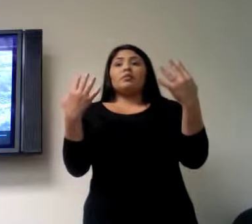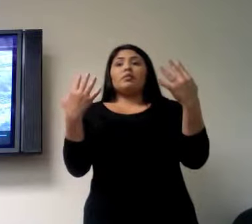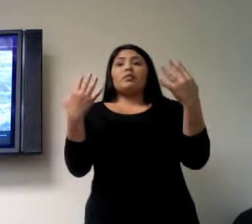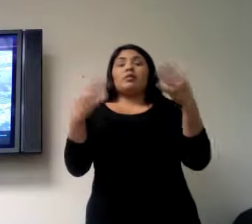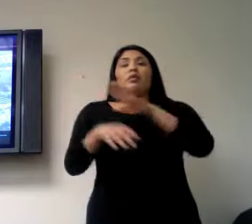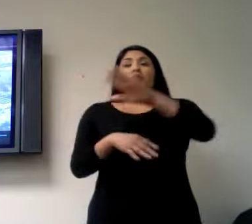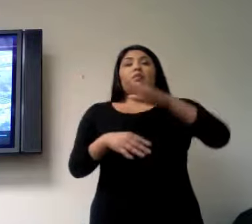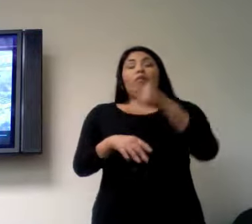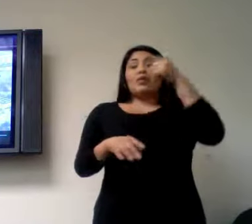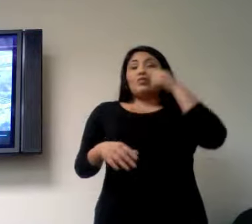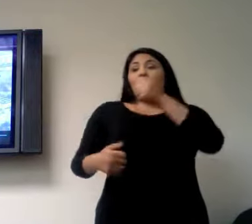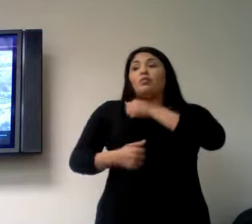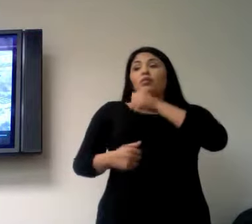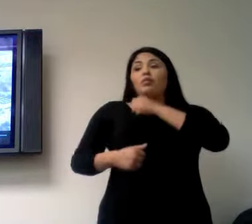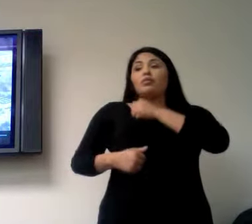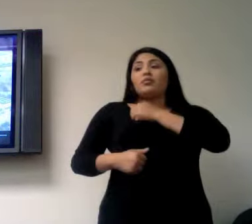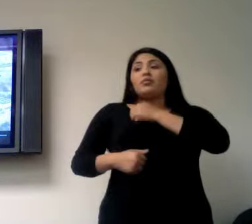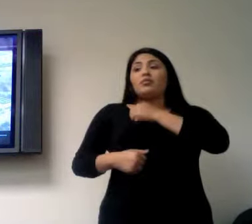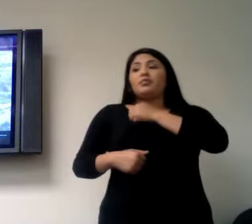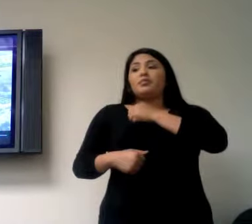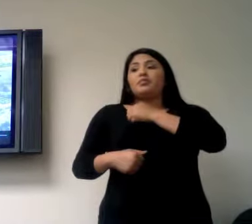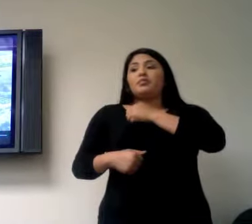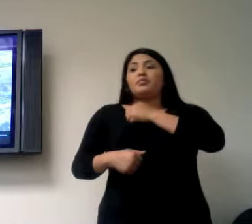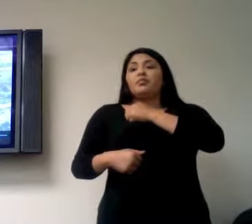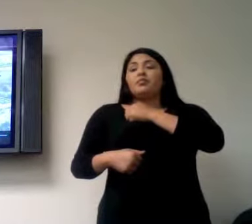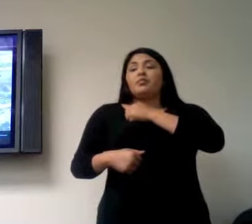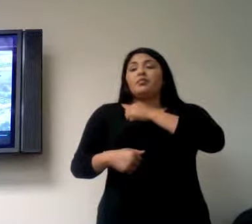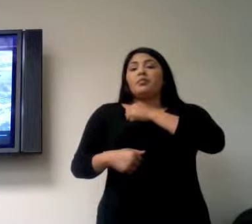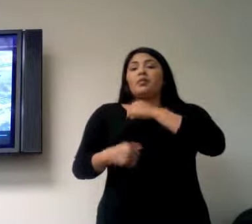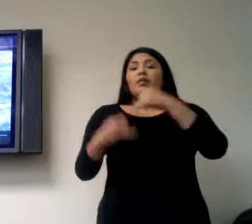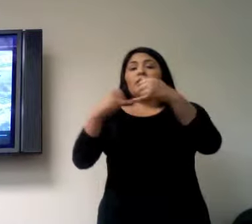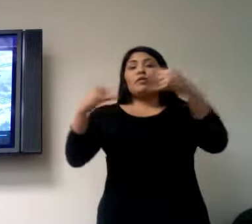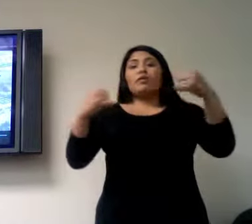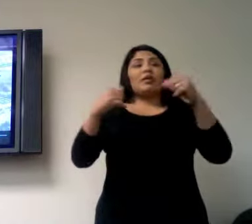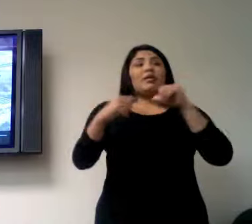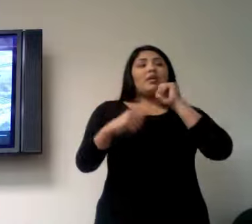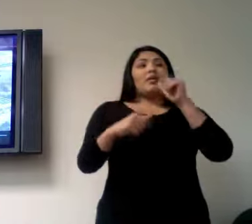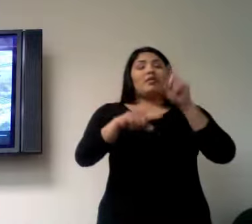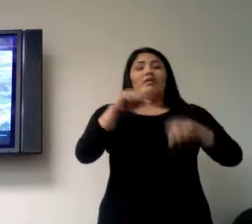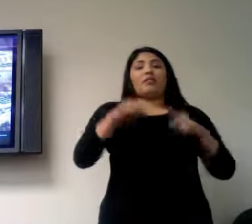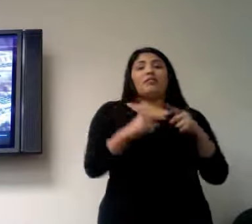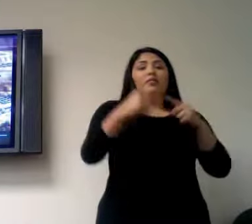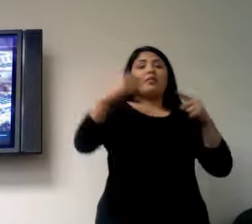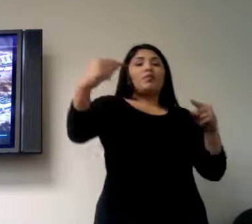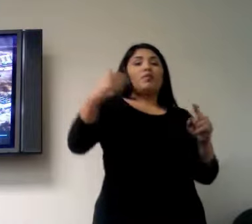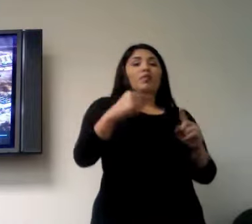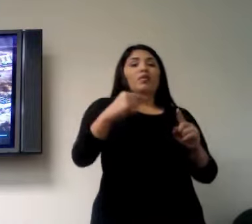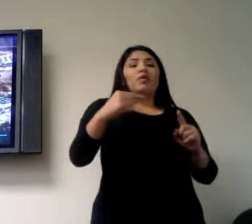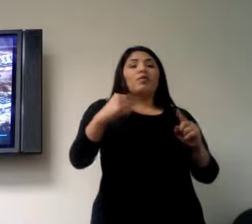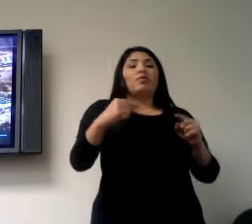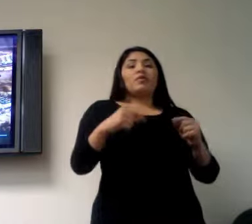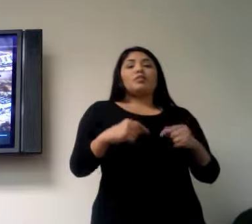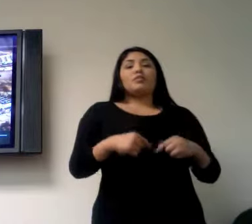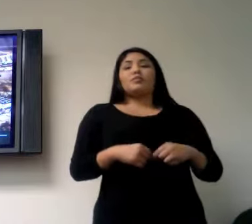a deadline that prisoners could not cross under penalty of death. However, in late